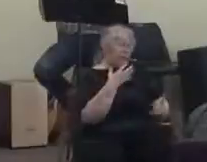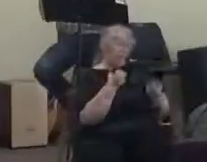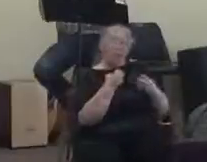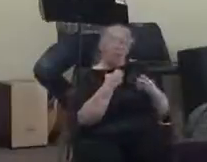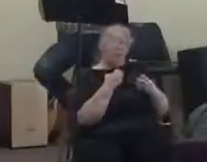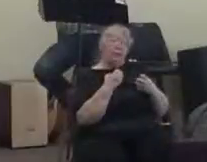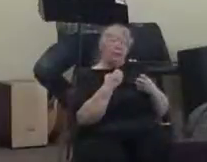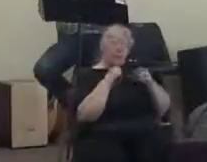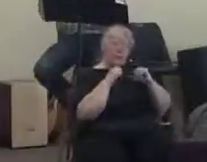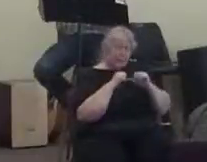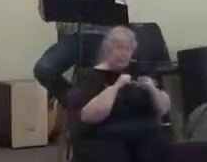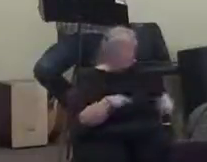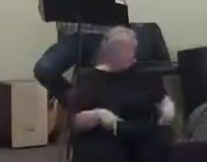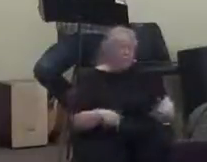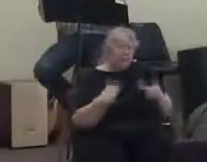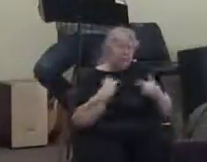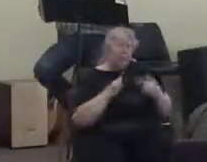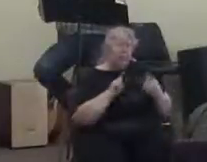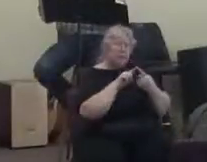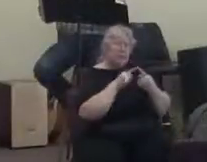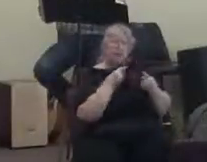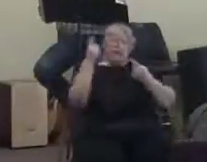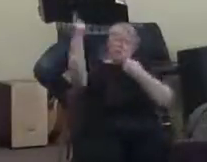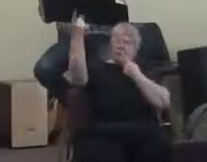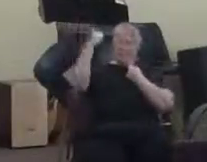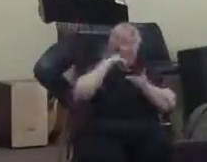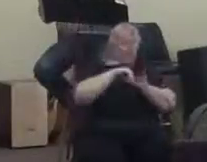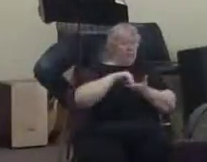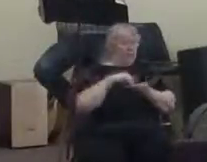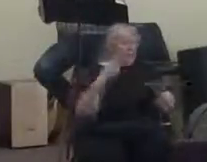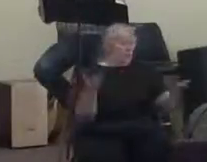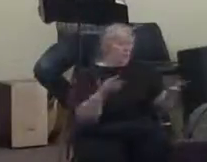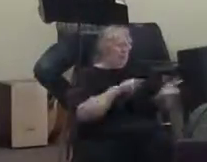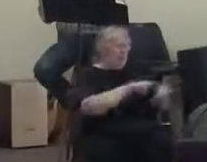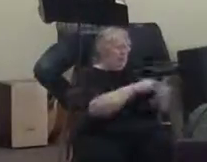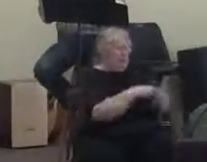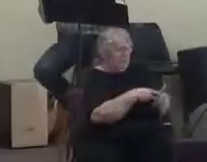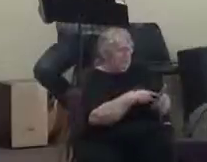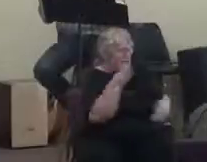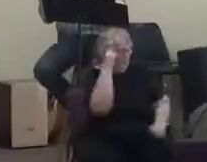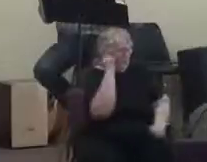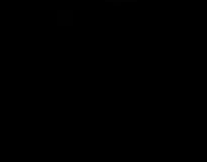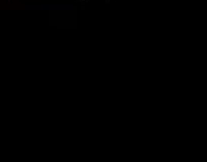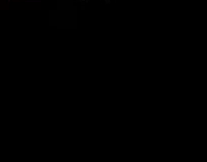I return, what is that to you? You must follow me,